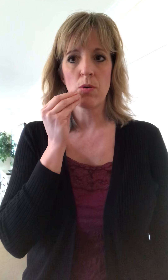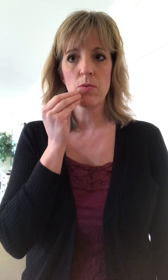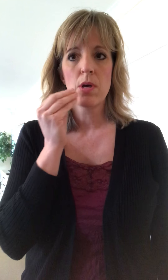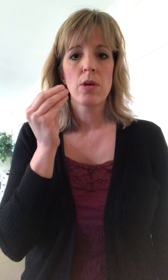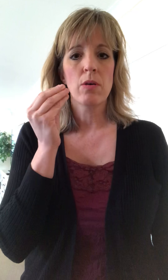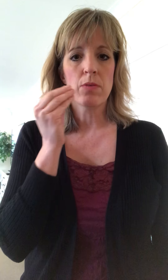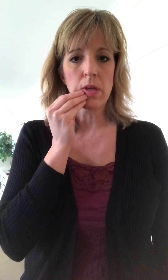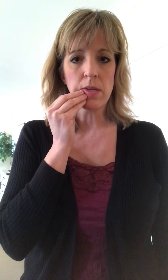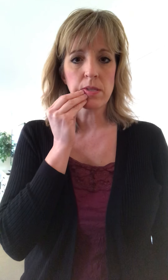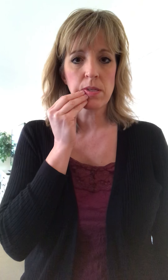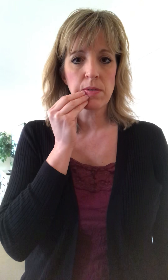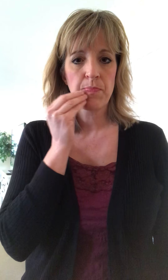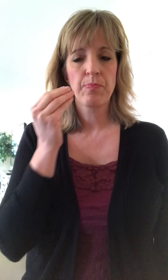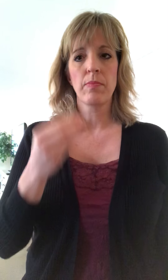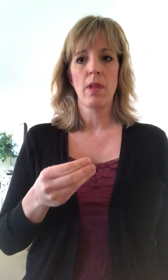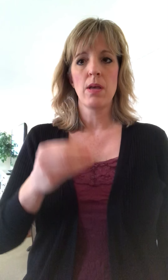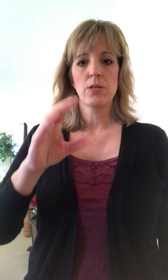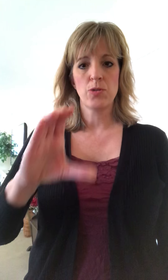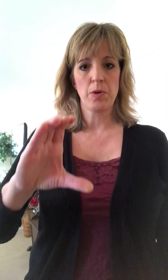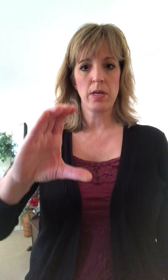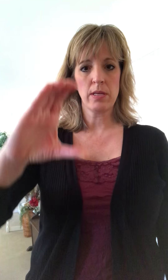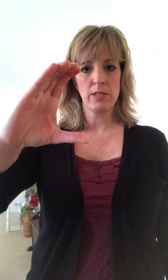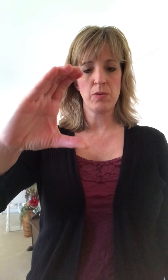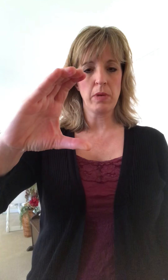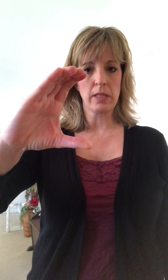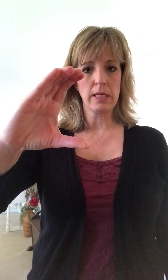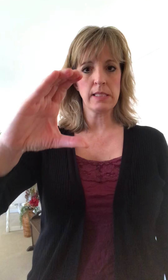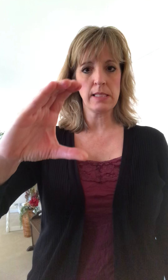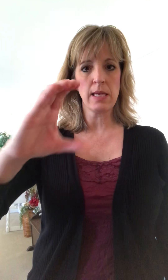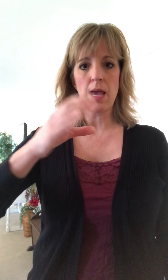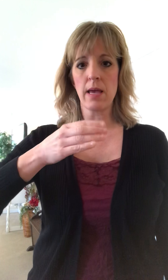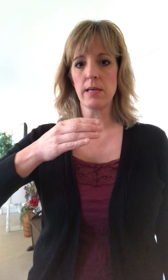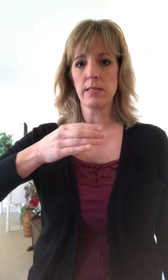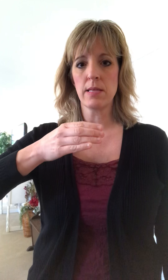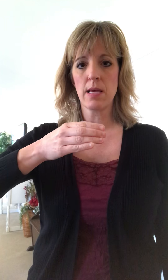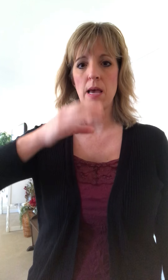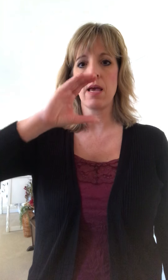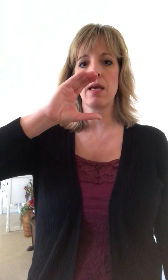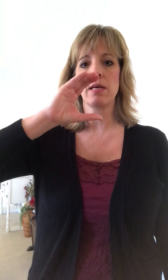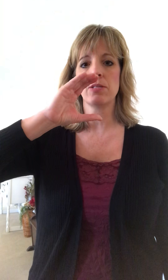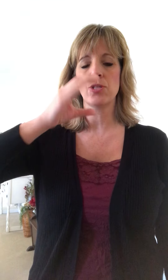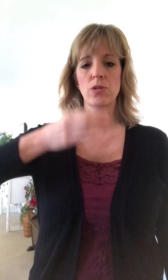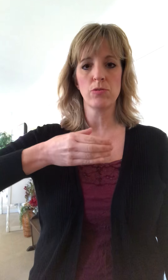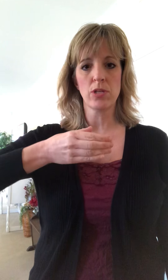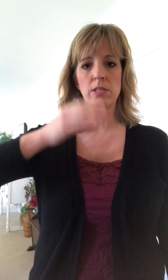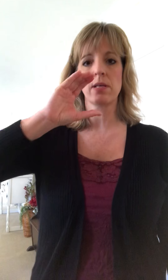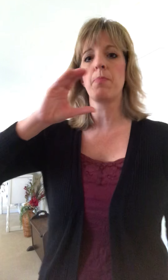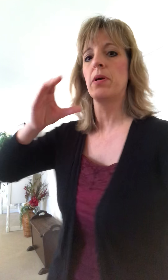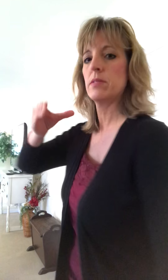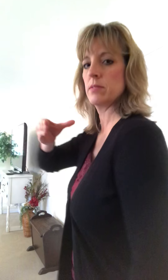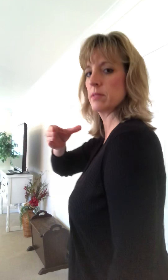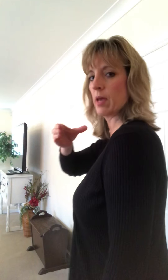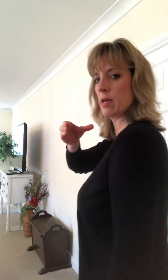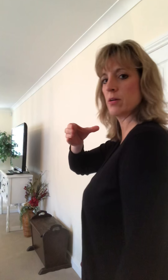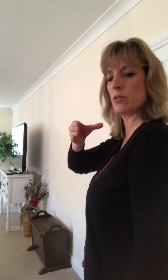So you have eat. Drink is you make like a C hand and you just cup it, okay? Or you